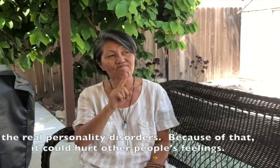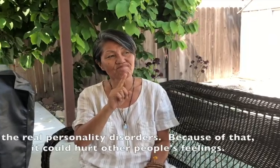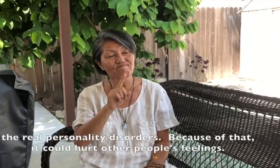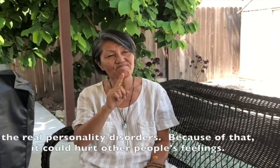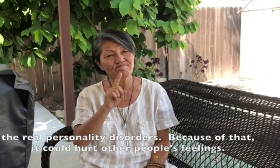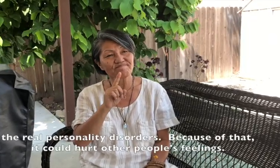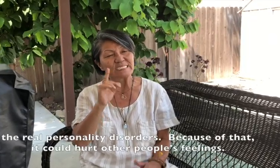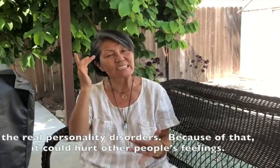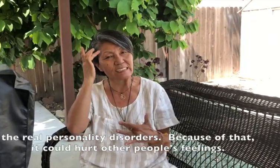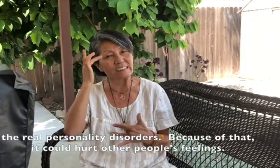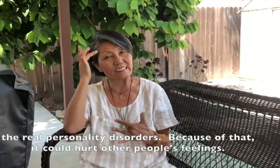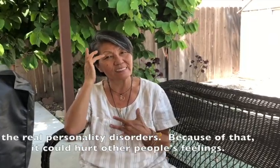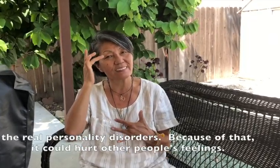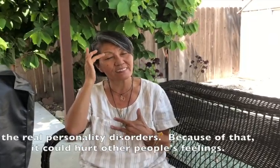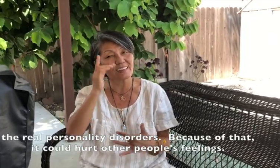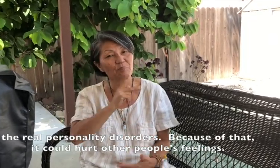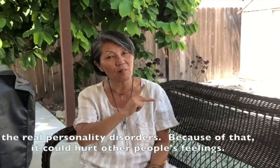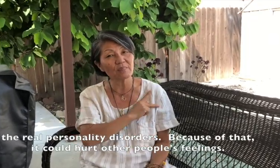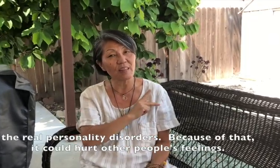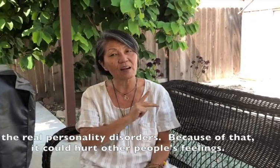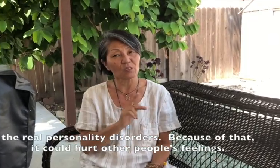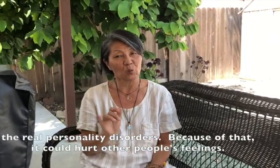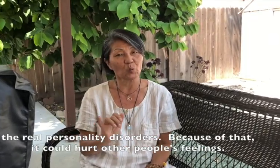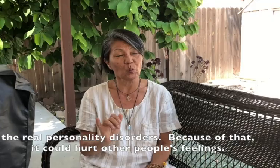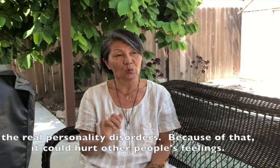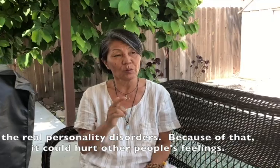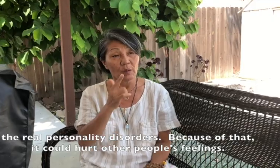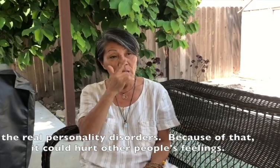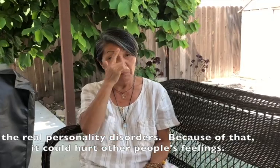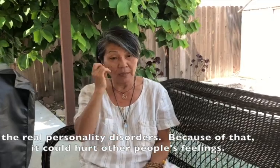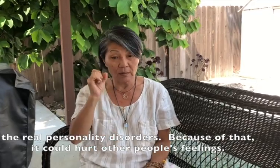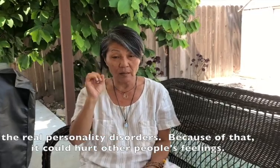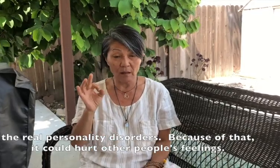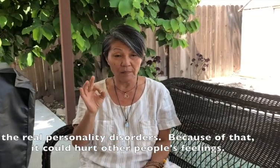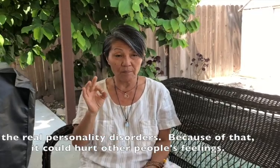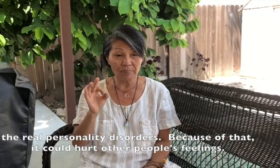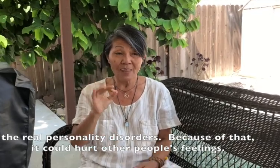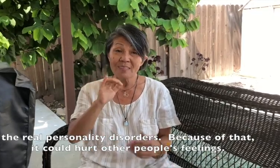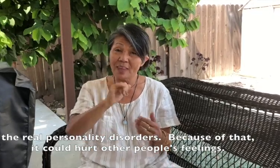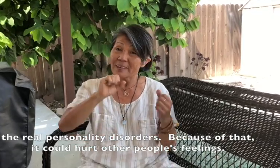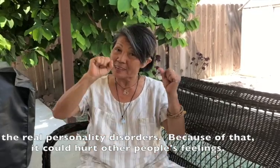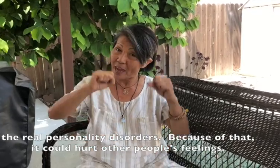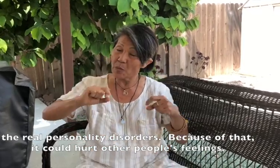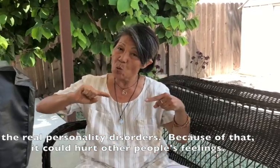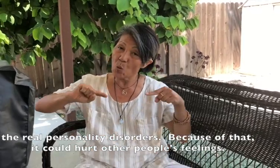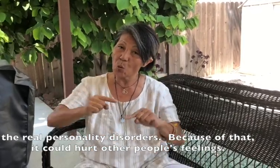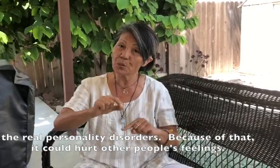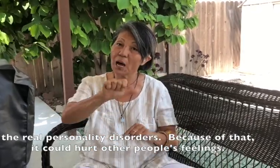a real personality disorder. Because of that, it could hurt other people's feelings.